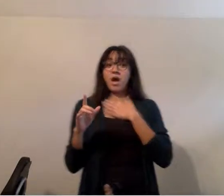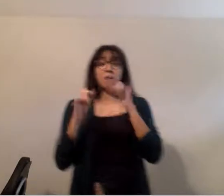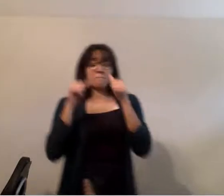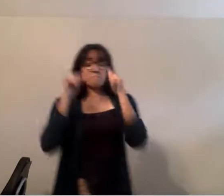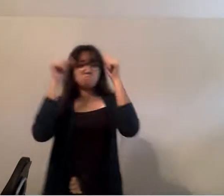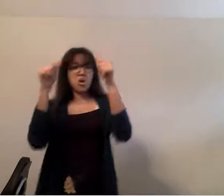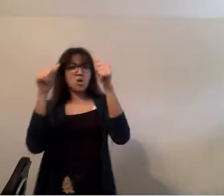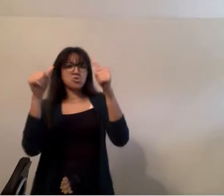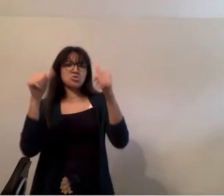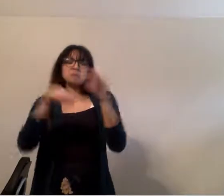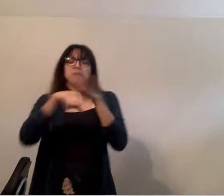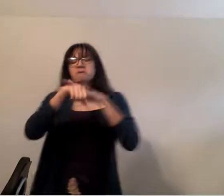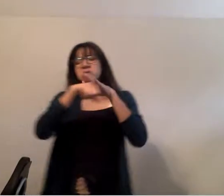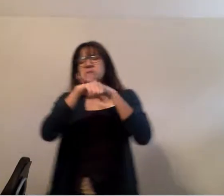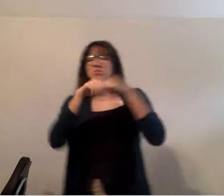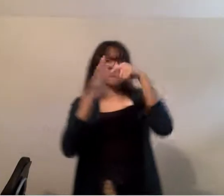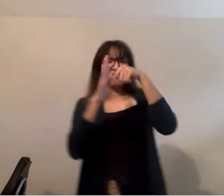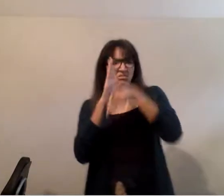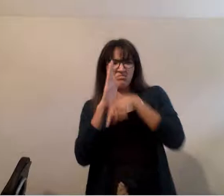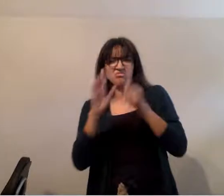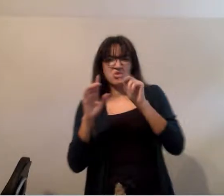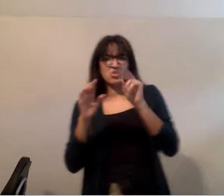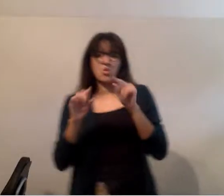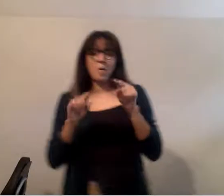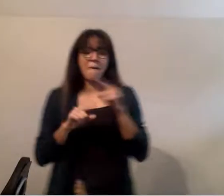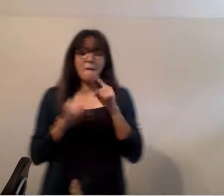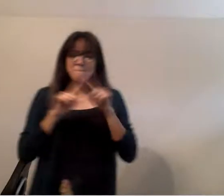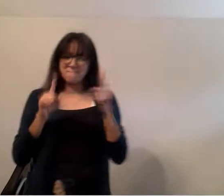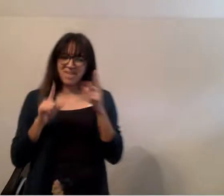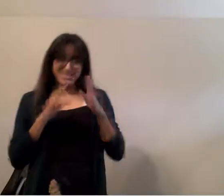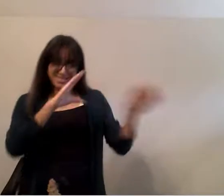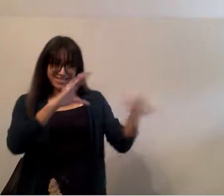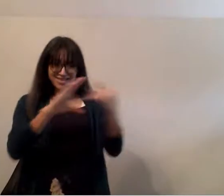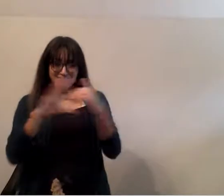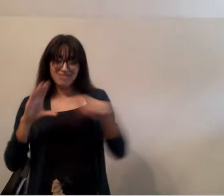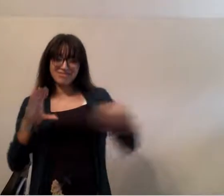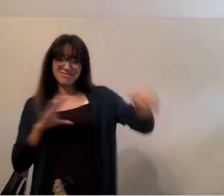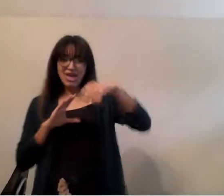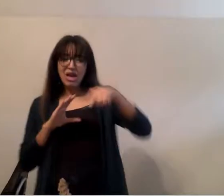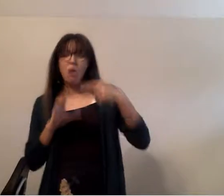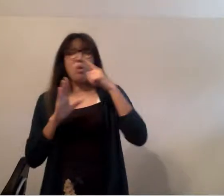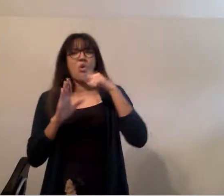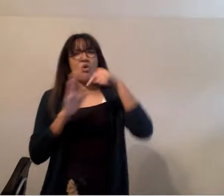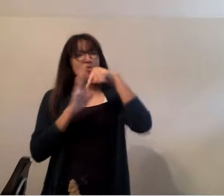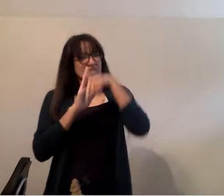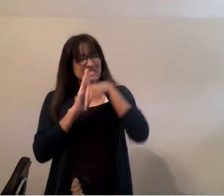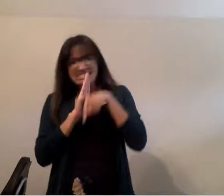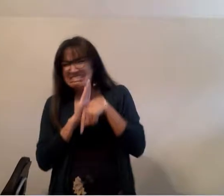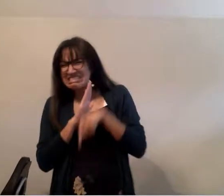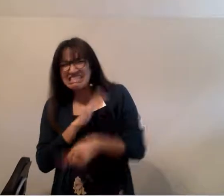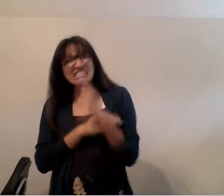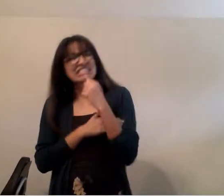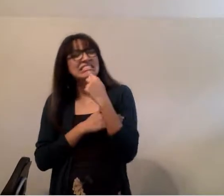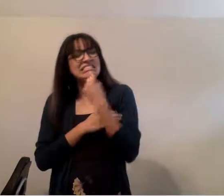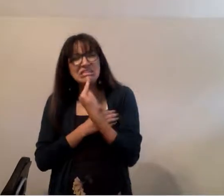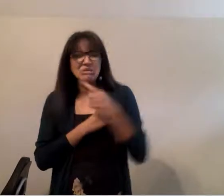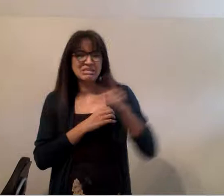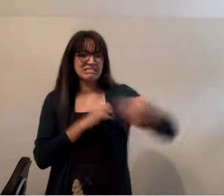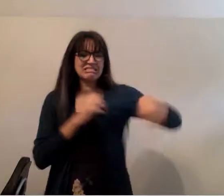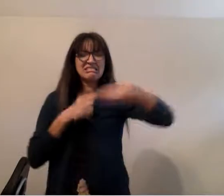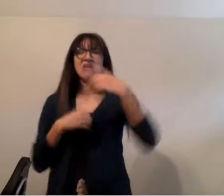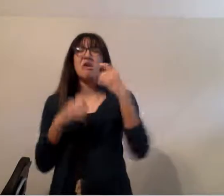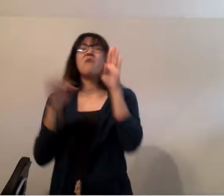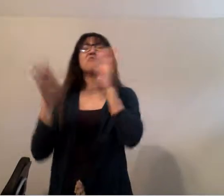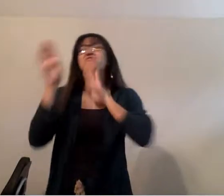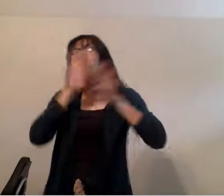post and the heaviness of these emails. These people were writing with intense frustration about what procrastination had